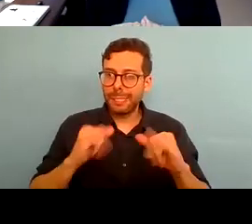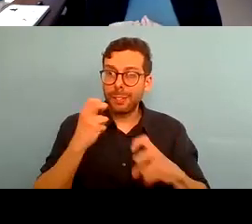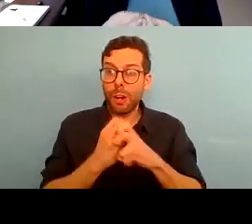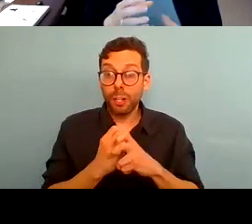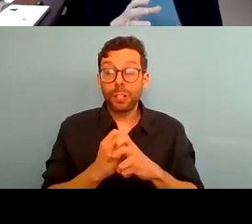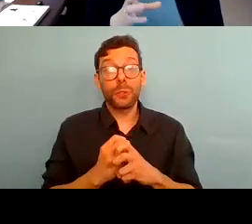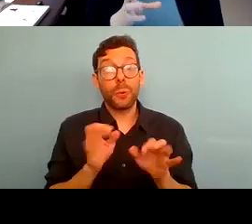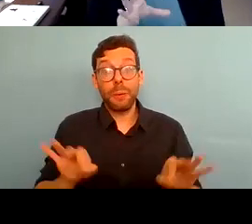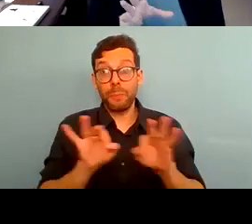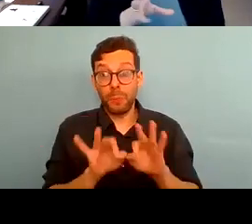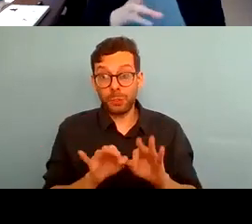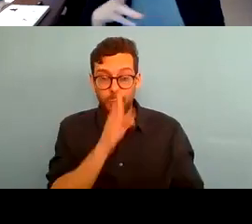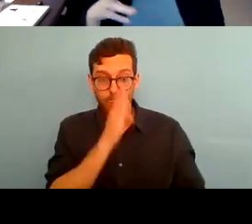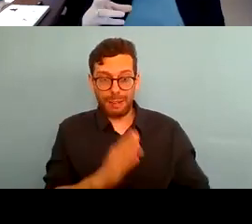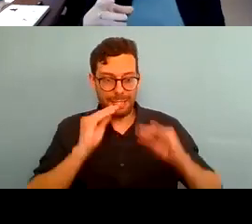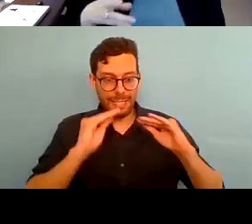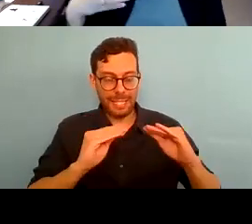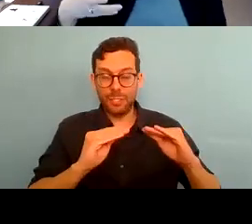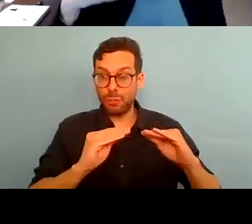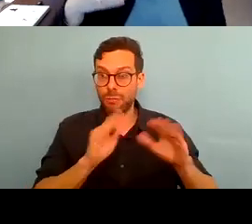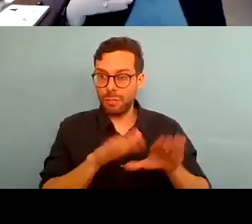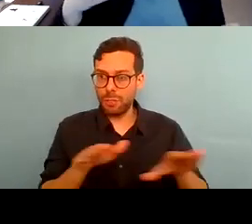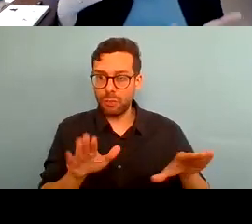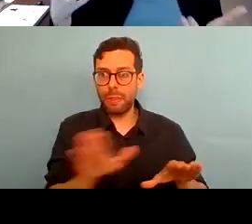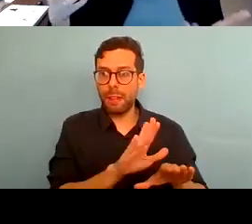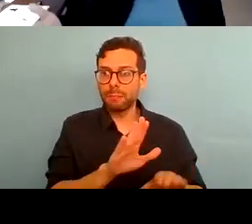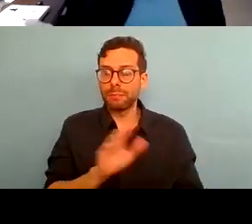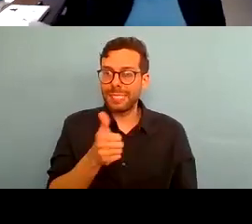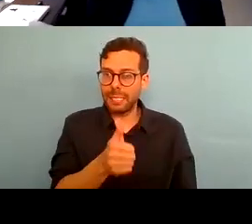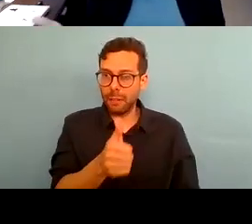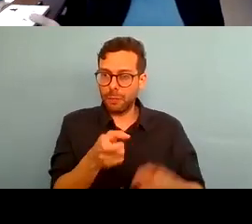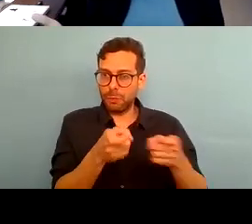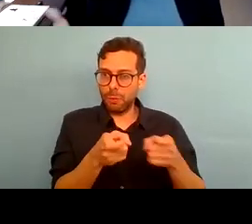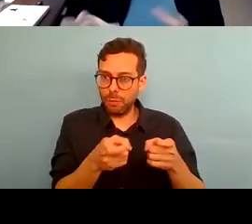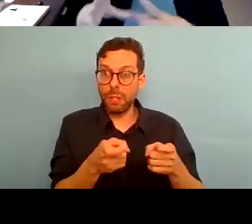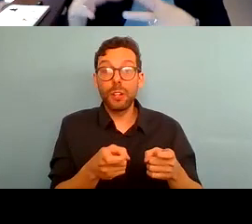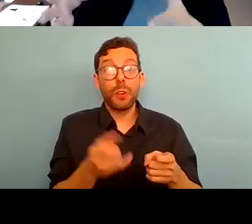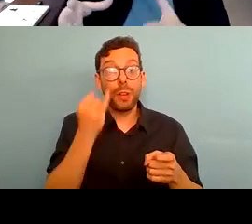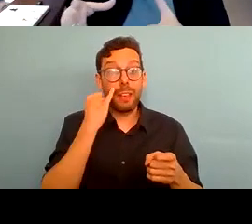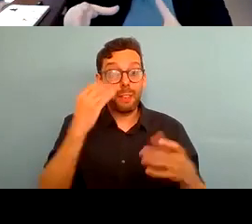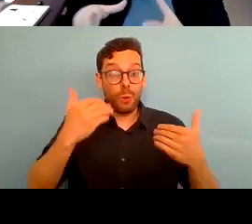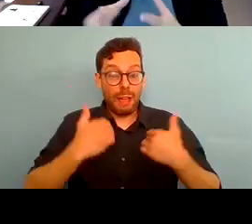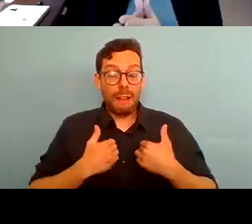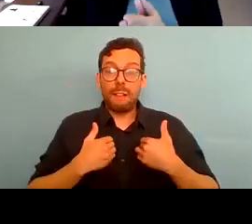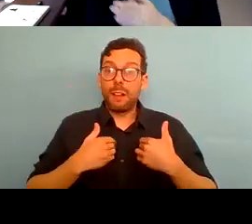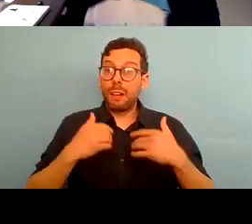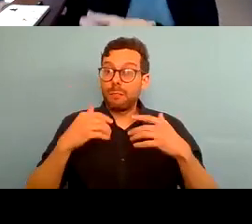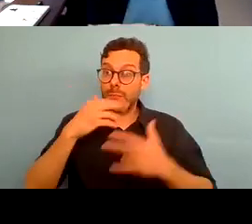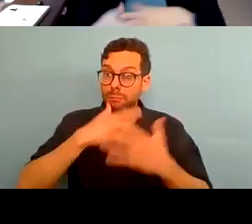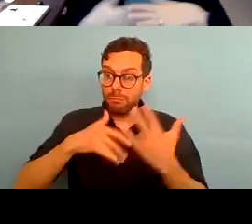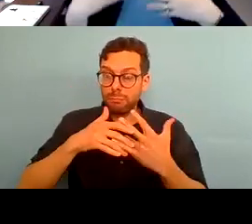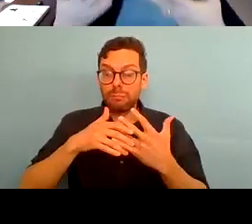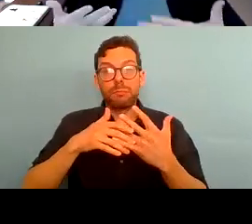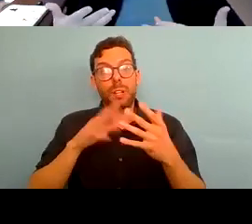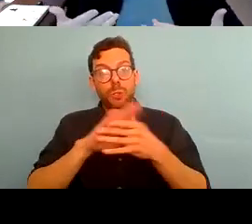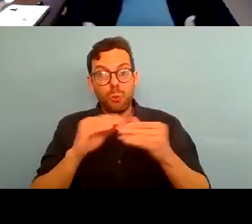themselves some of those kind of self-control measures. So having a quote unquote social story, if you will, in the version of this book to be like, okay, we've